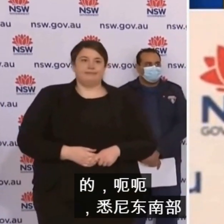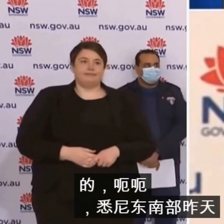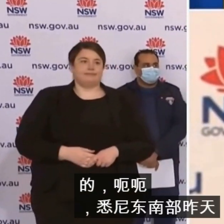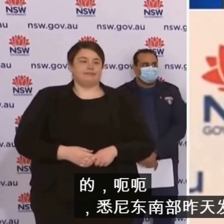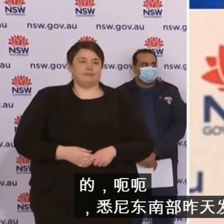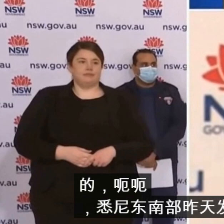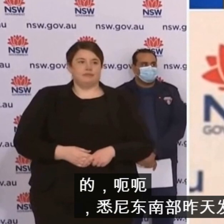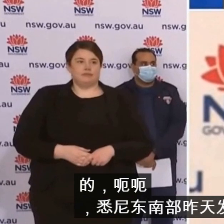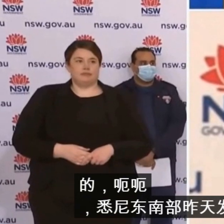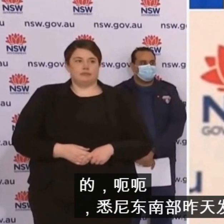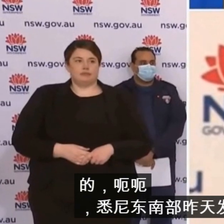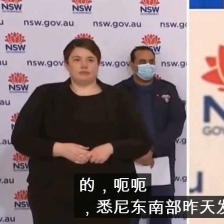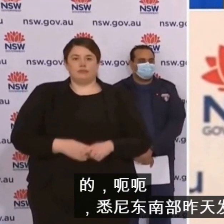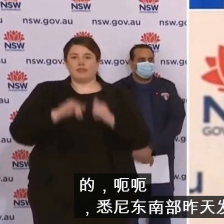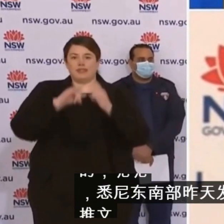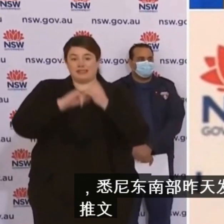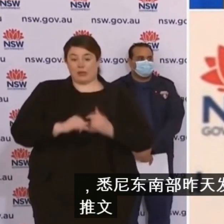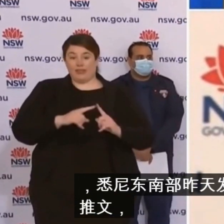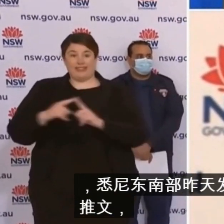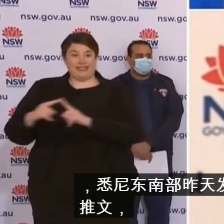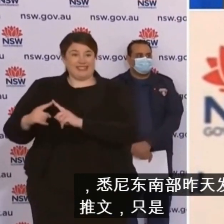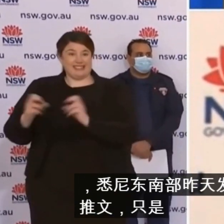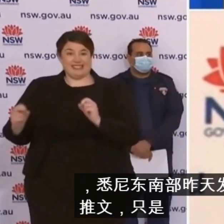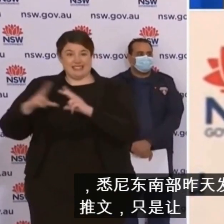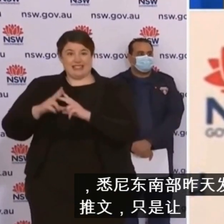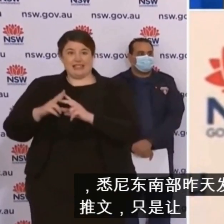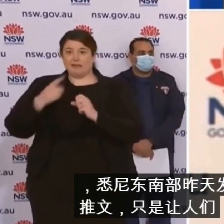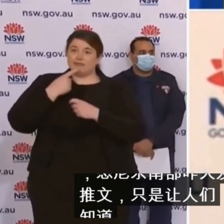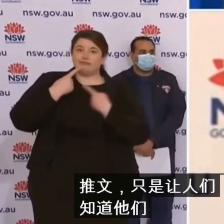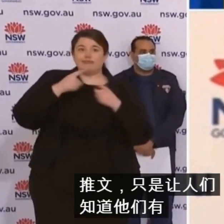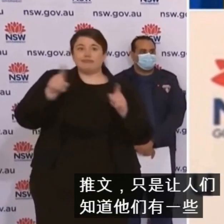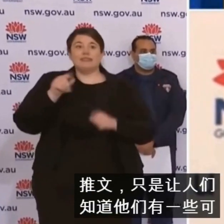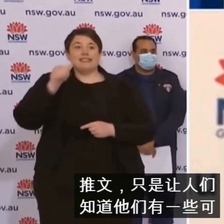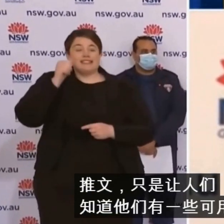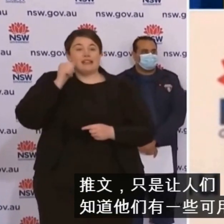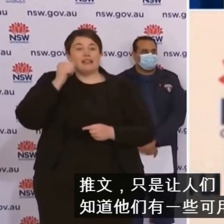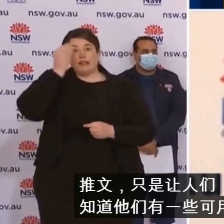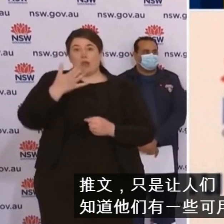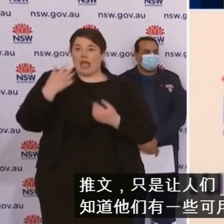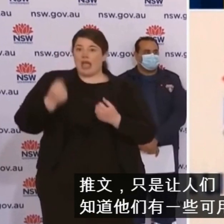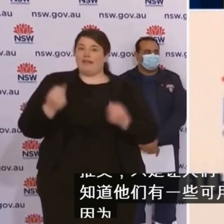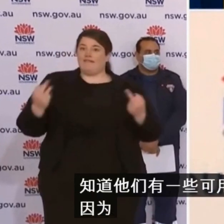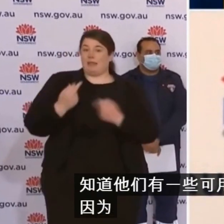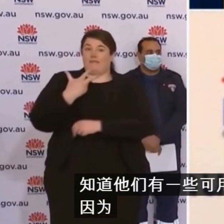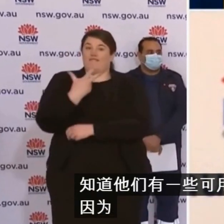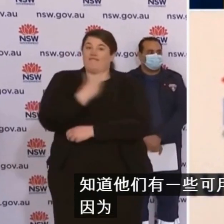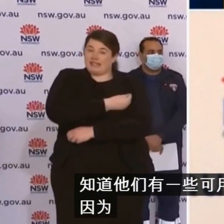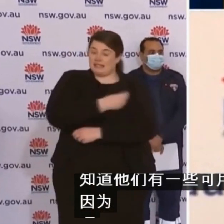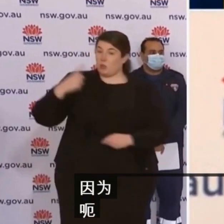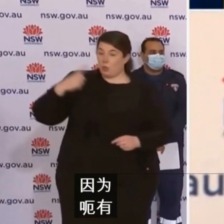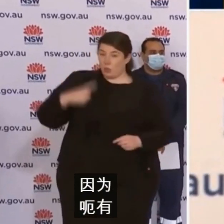The South Eastern Sydney put out a tweet yesterday just letting people know that they had some available vaccine